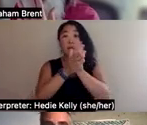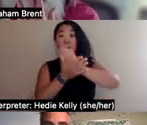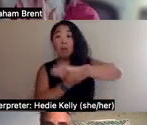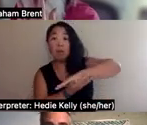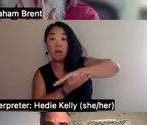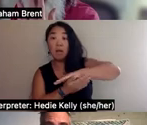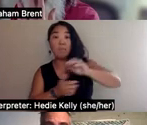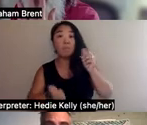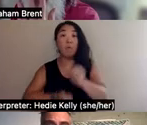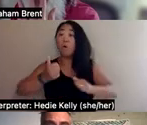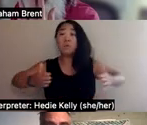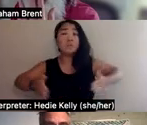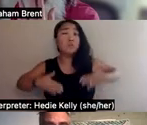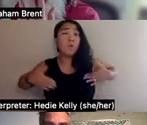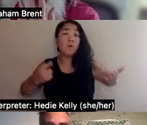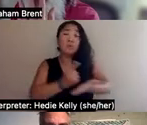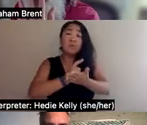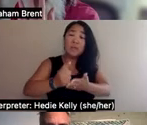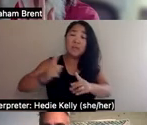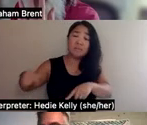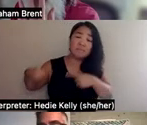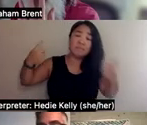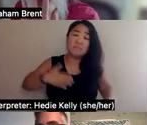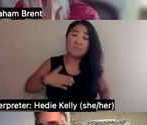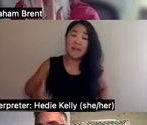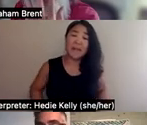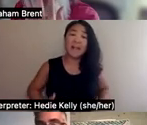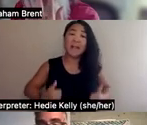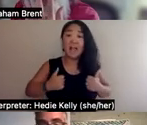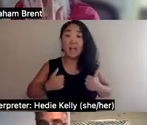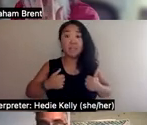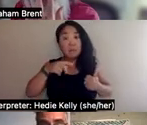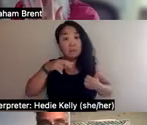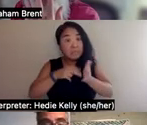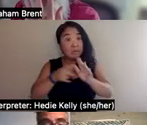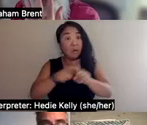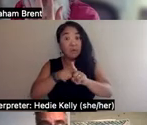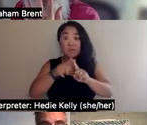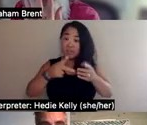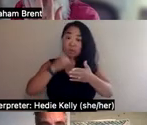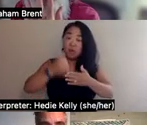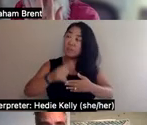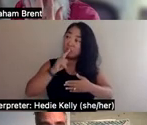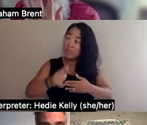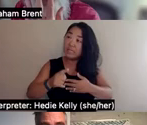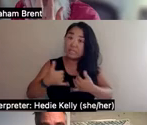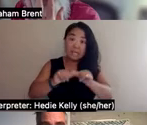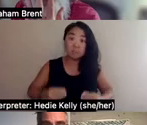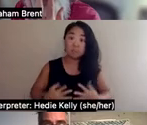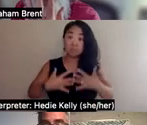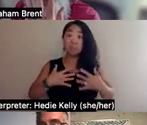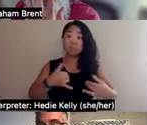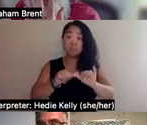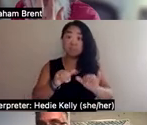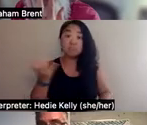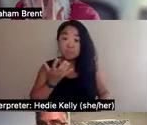most joyous week of my life, and has been a project that has continued to be fruitful. So here we've got